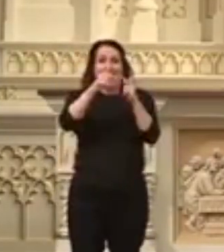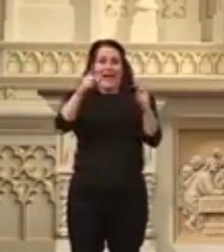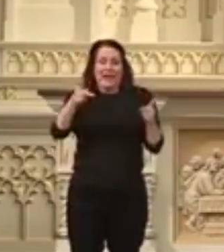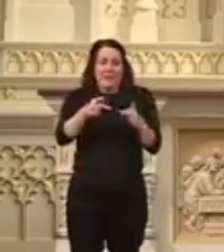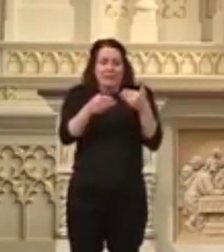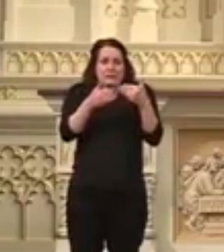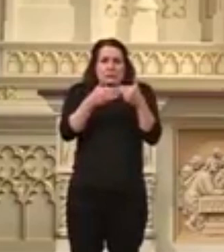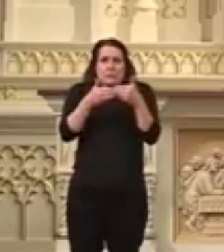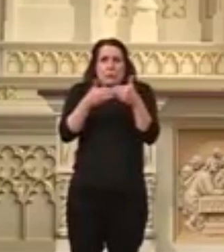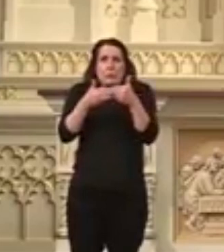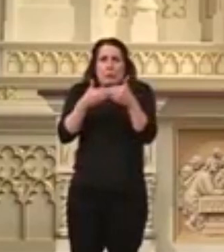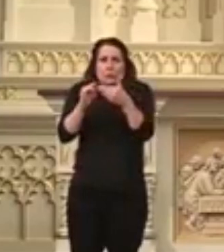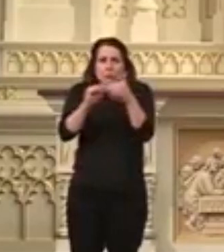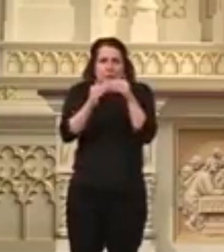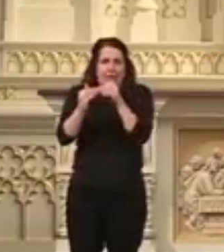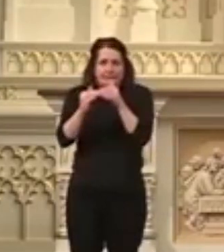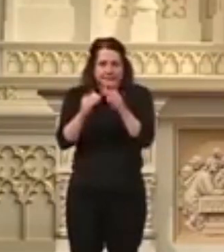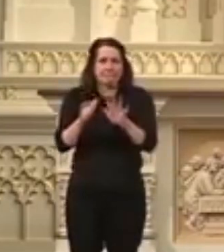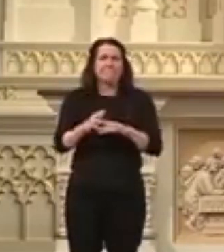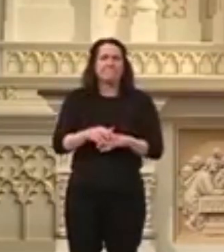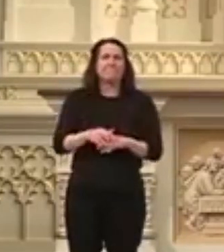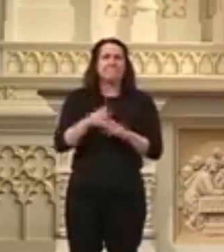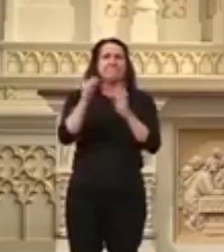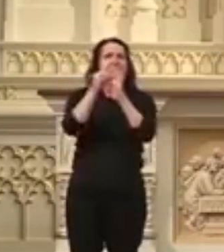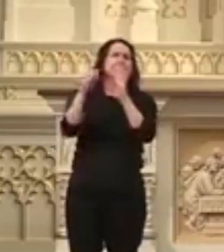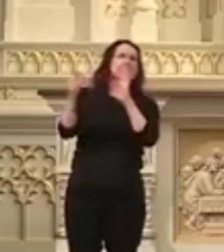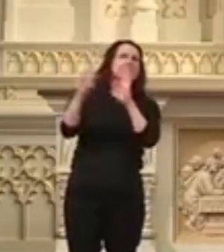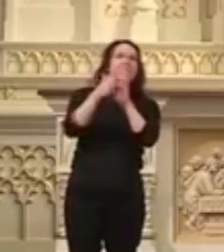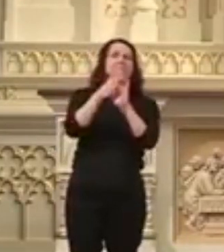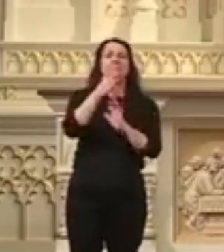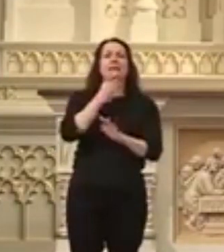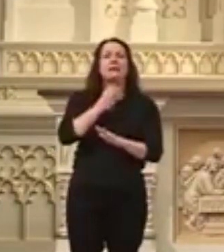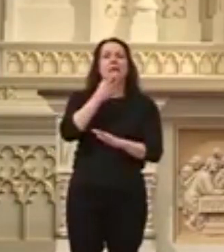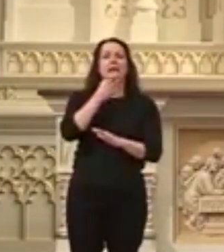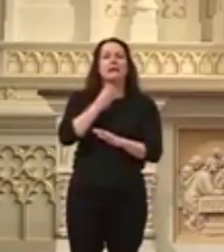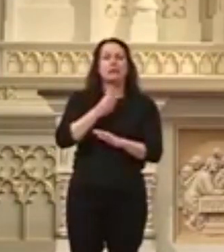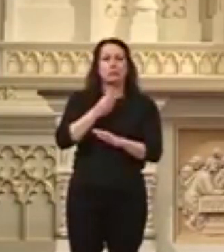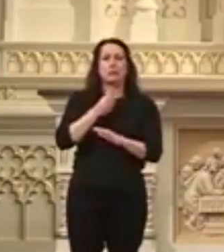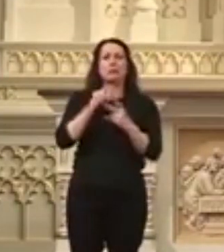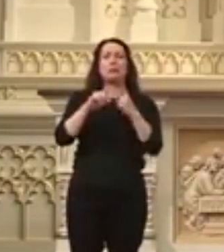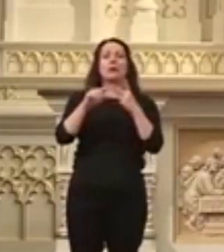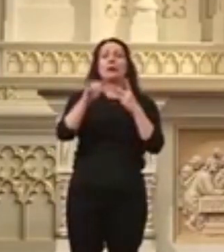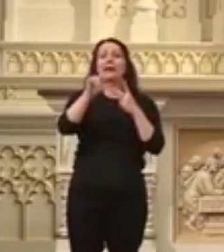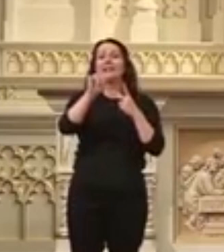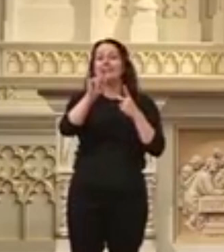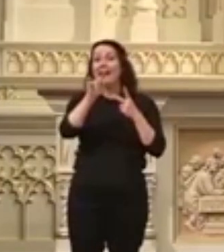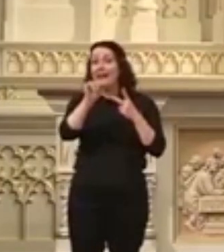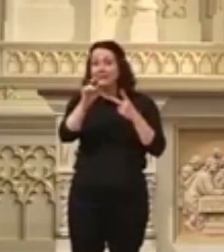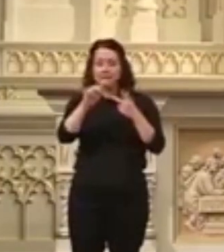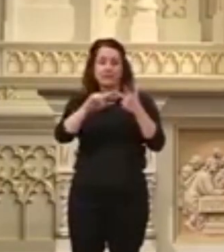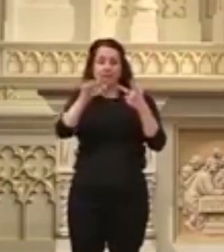near the city, and it was written in Hebrew, Latin,